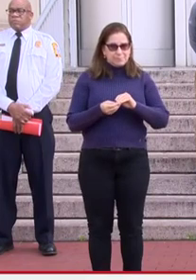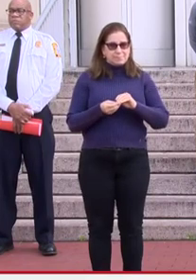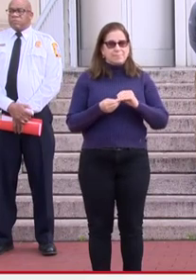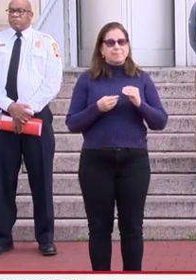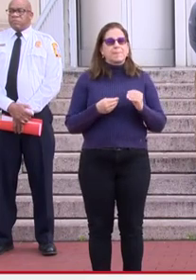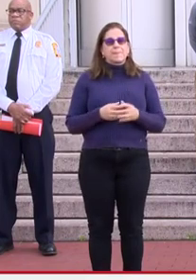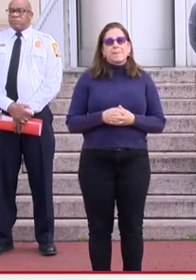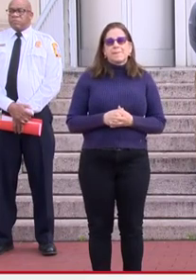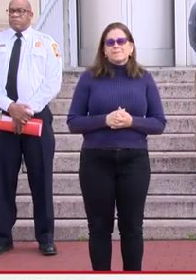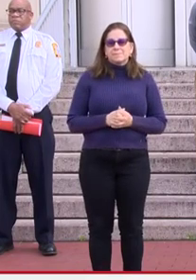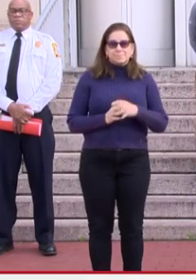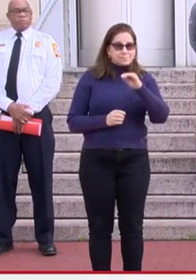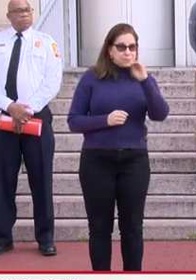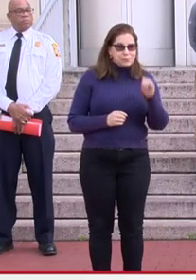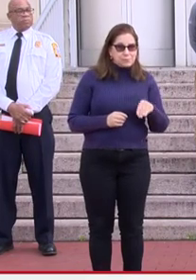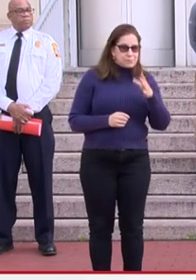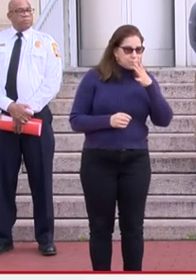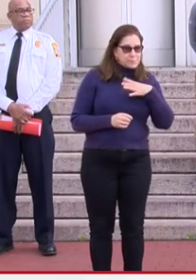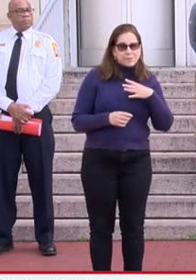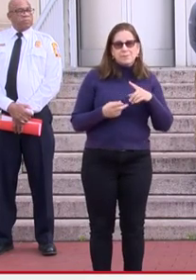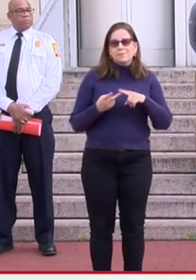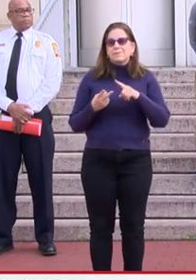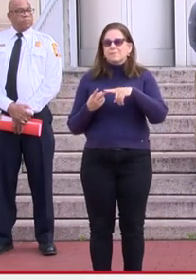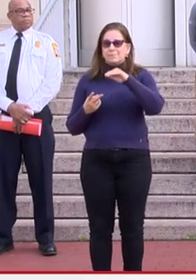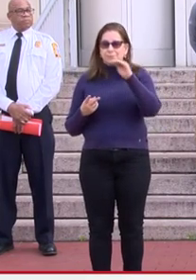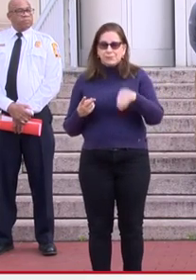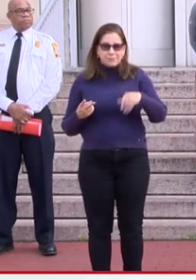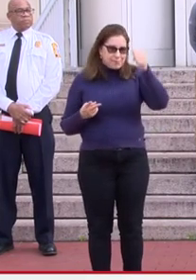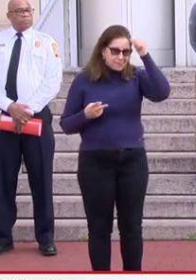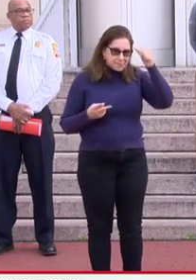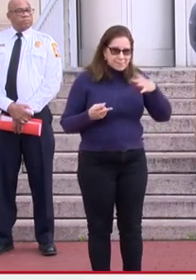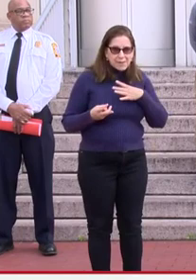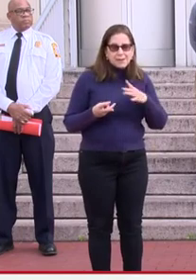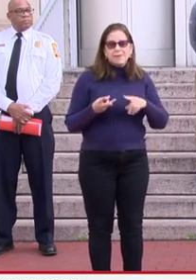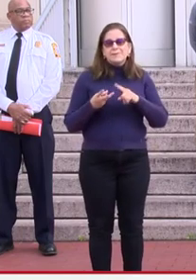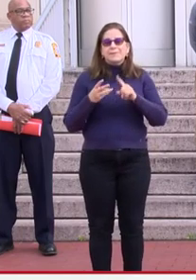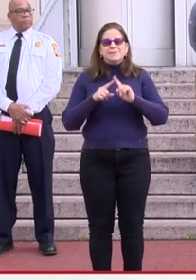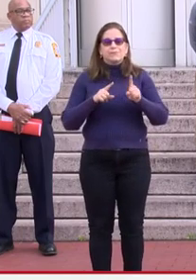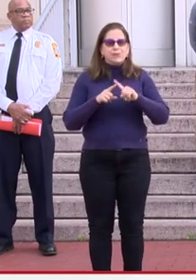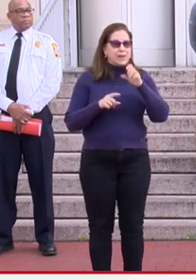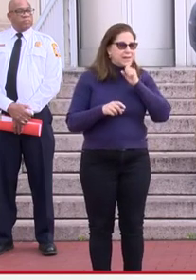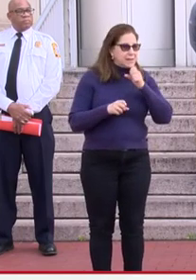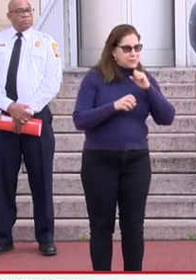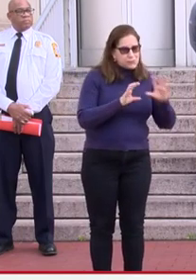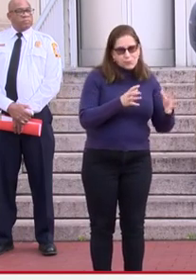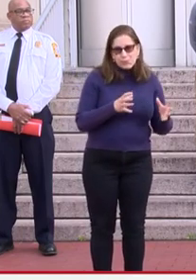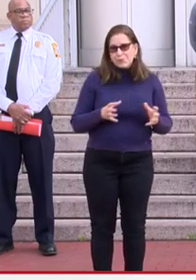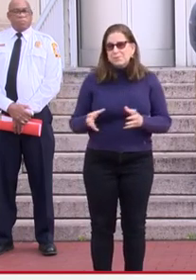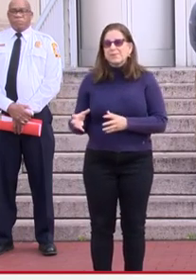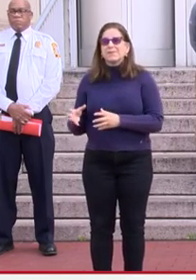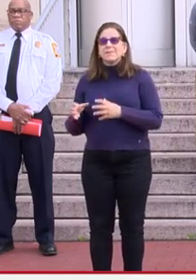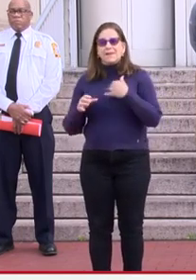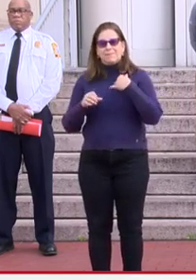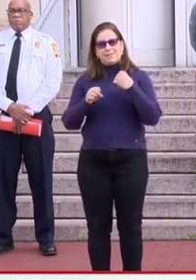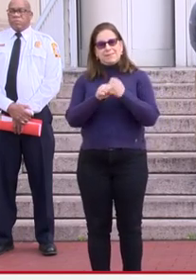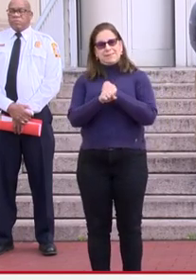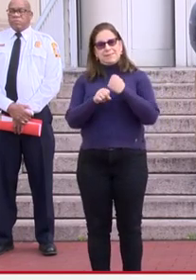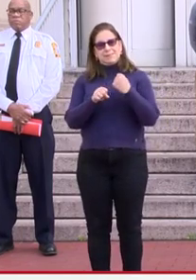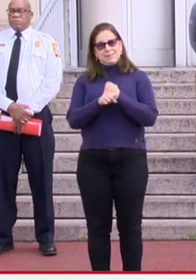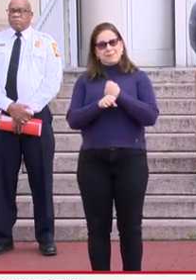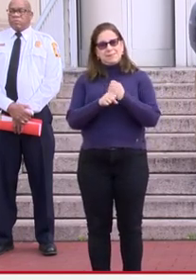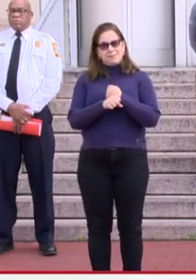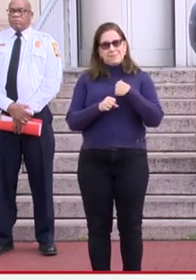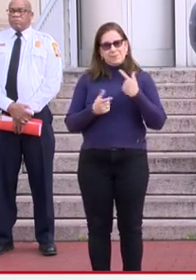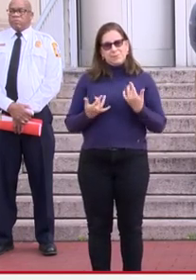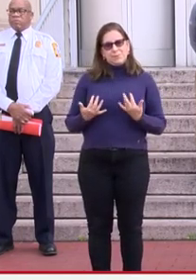of different age groups. As the numbers increase, we're able to do that with a little bit more privacy protections. One other